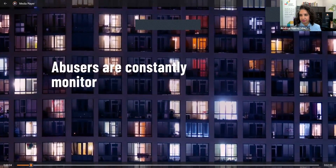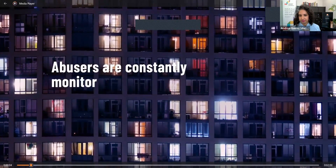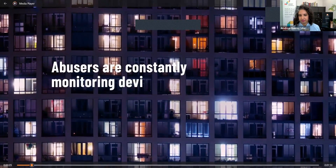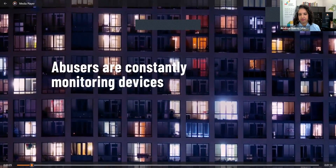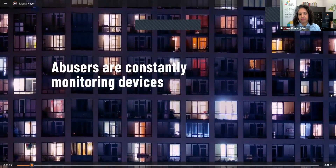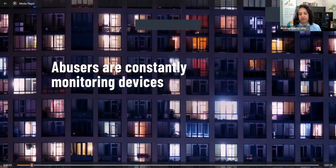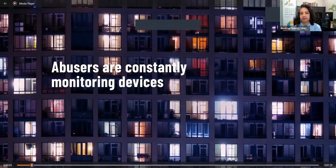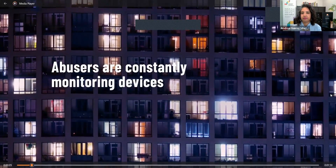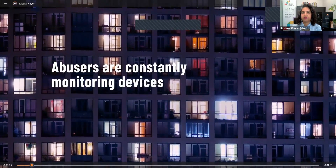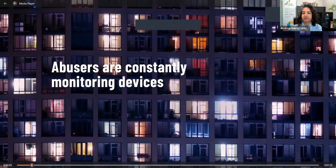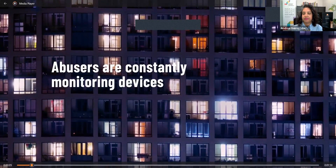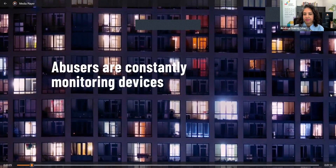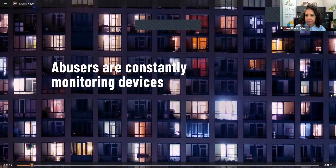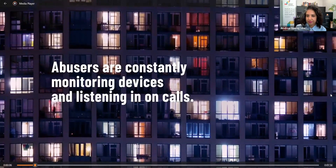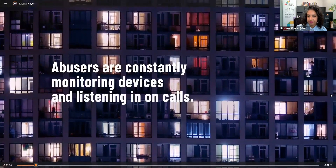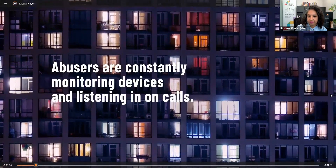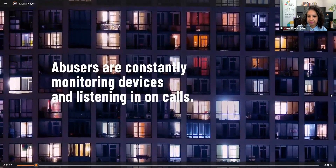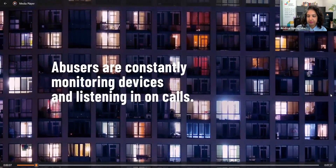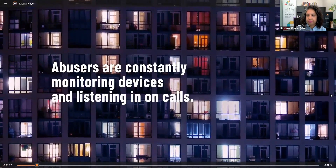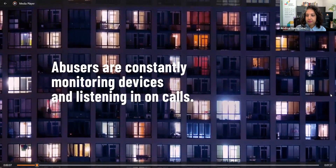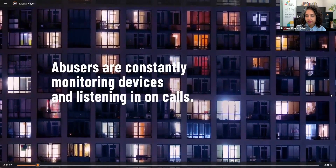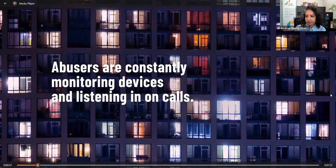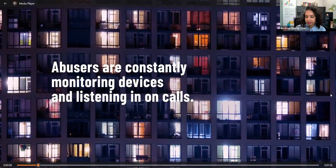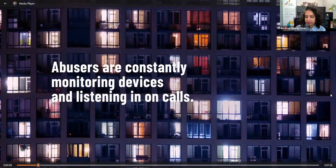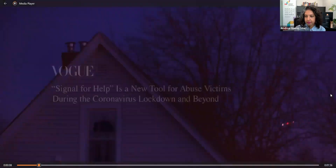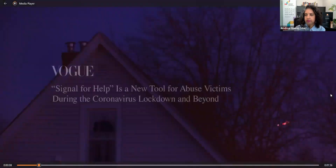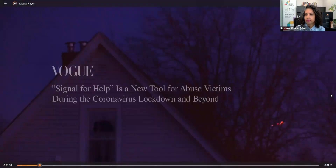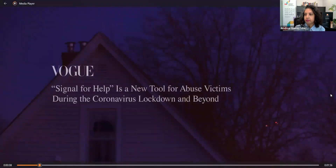constantly monitoring devices and listening in on calls.